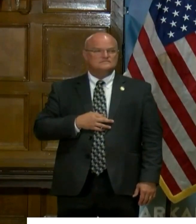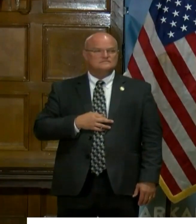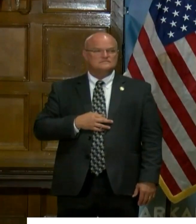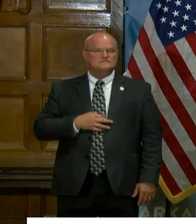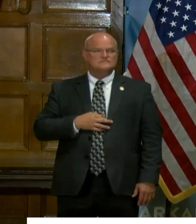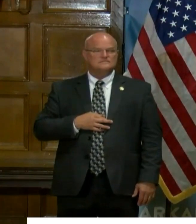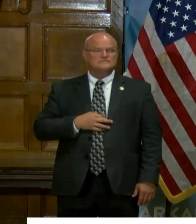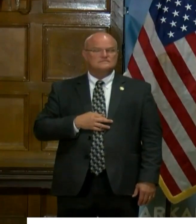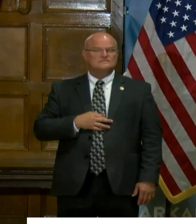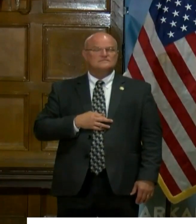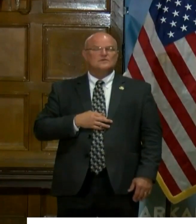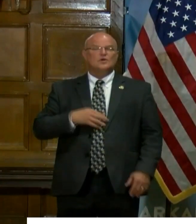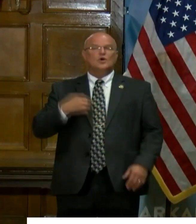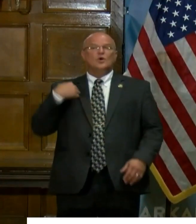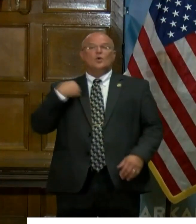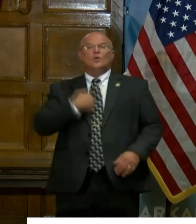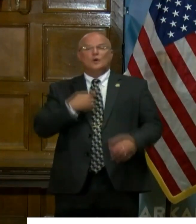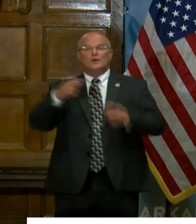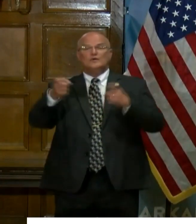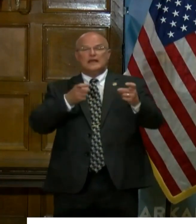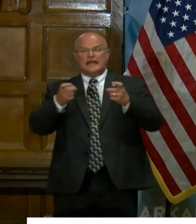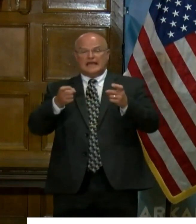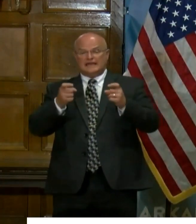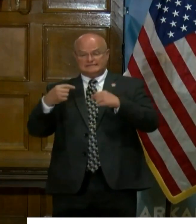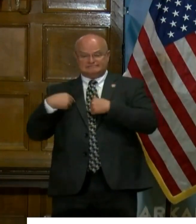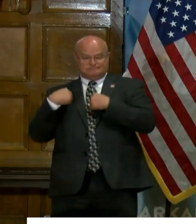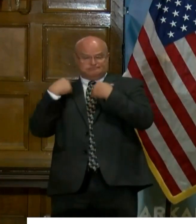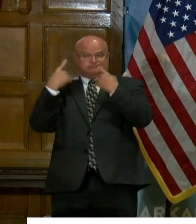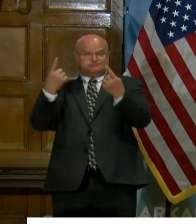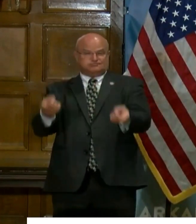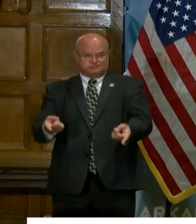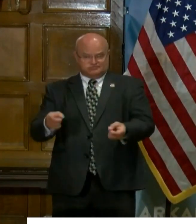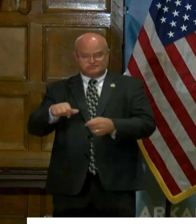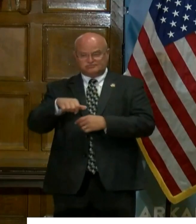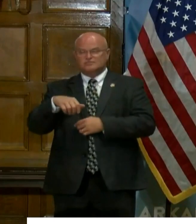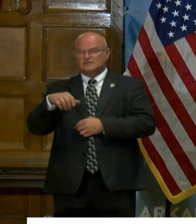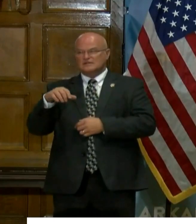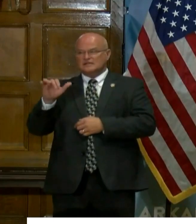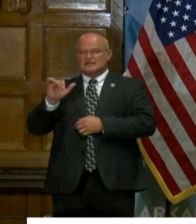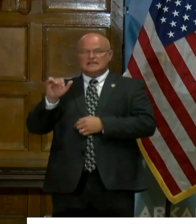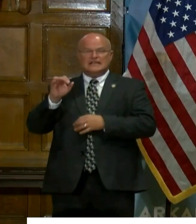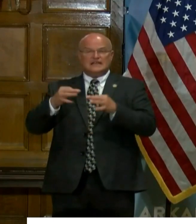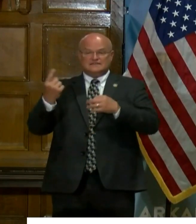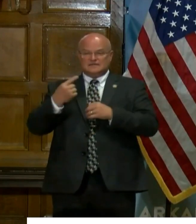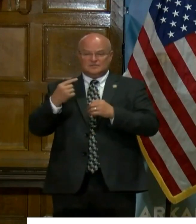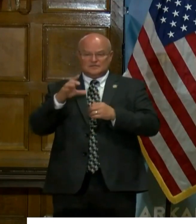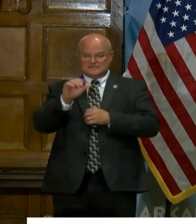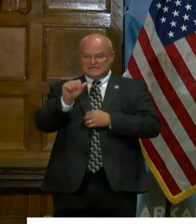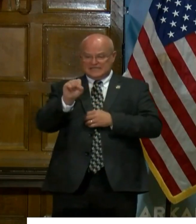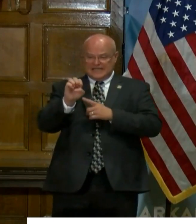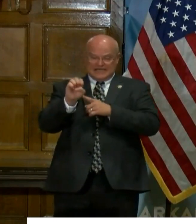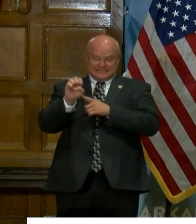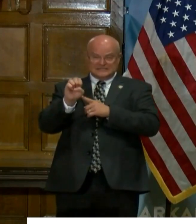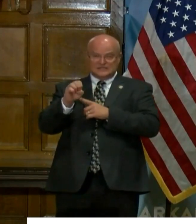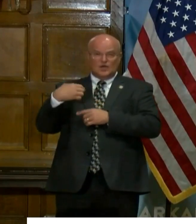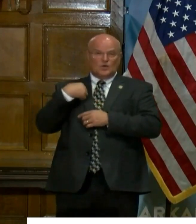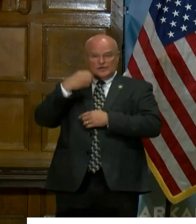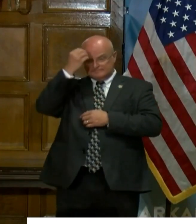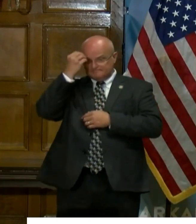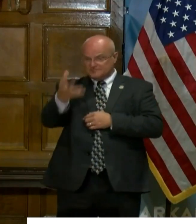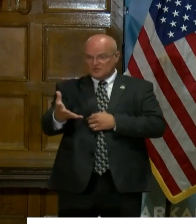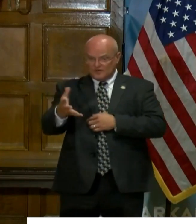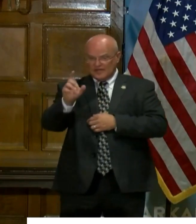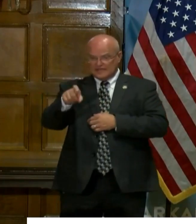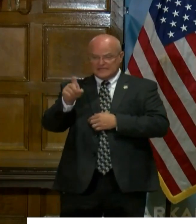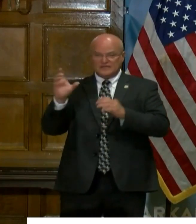that? To some extent, we'll handle this the way we do other cases and contacts. If someone is a case, we'll notify